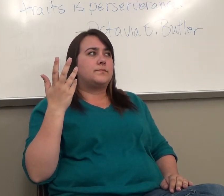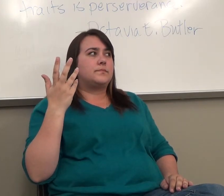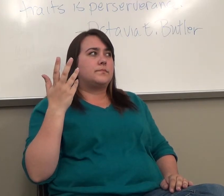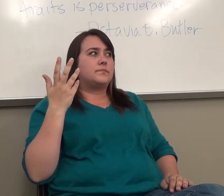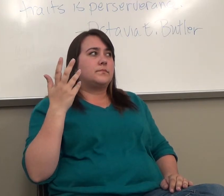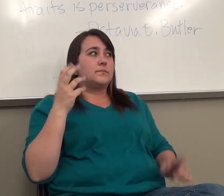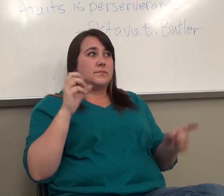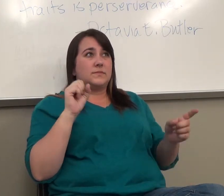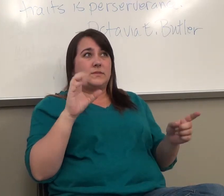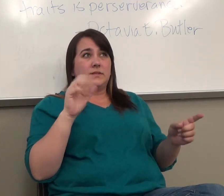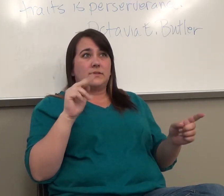The verb